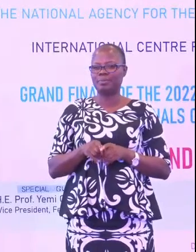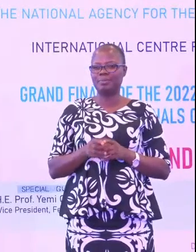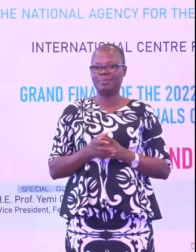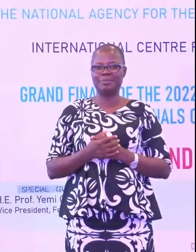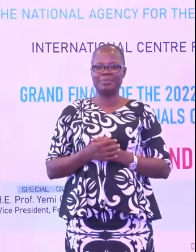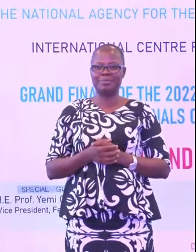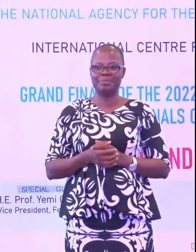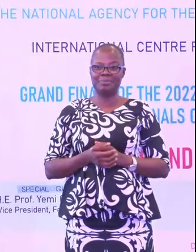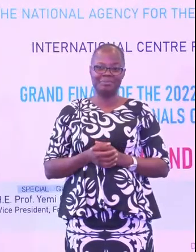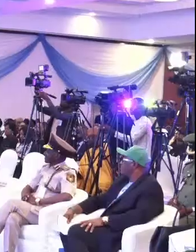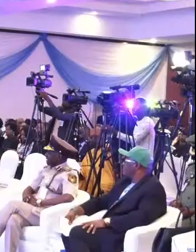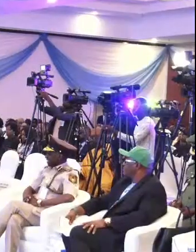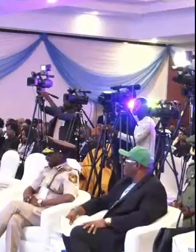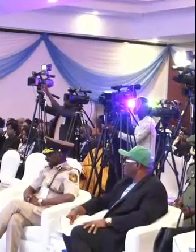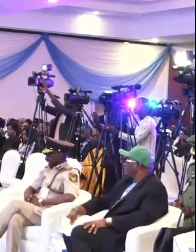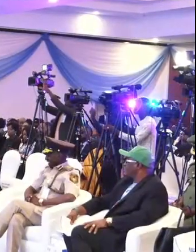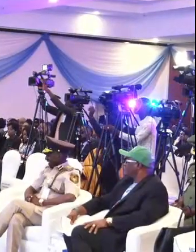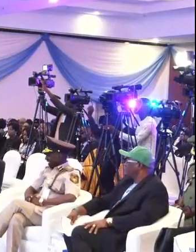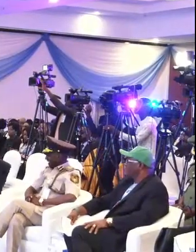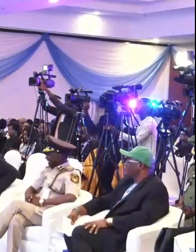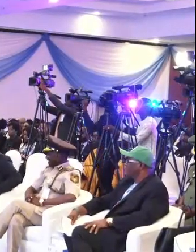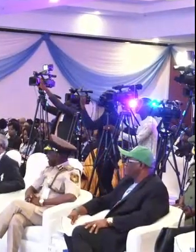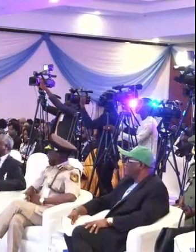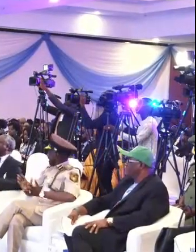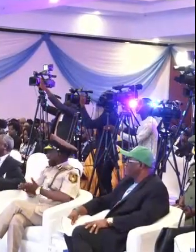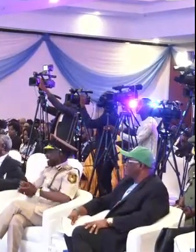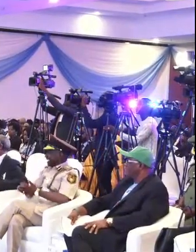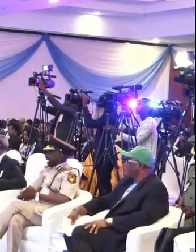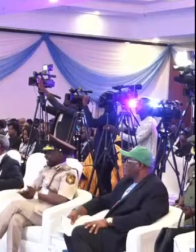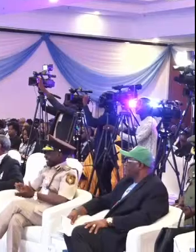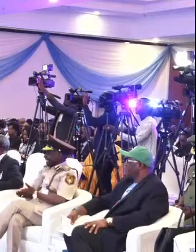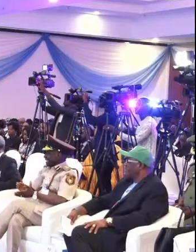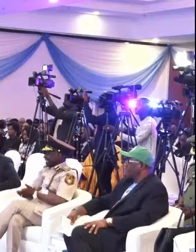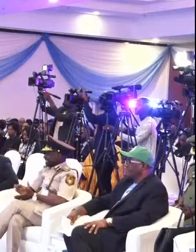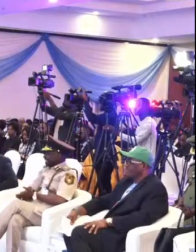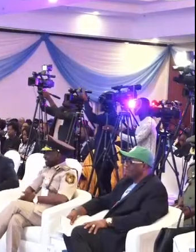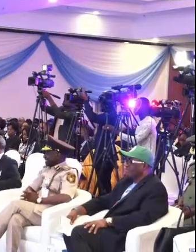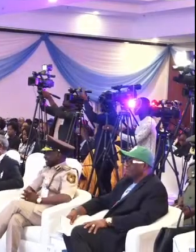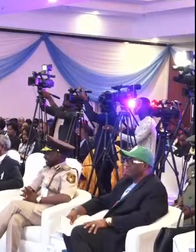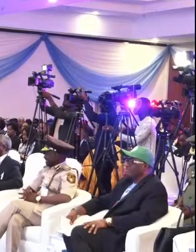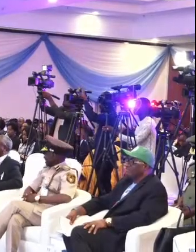Medayedu. I think I got that correct somehow. Well, also, let's welcome